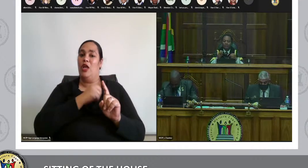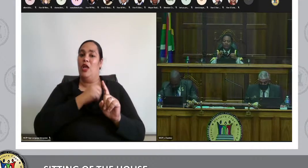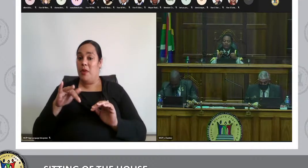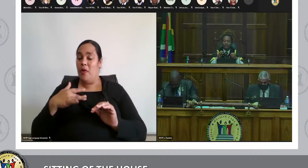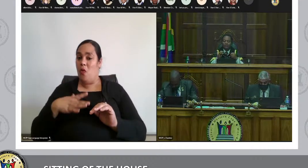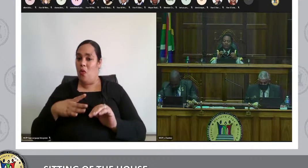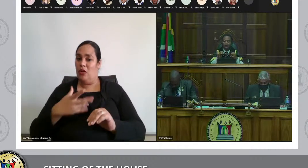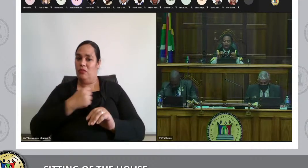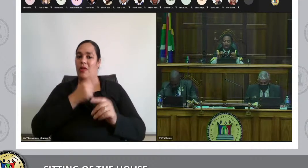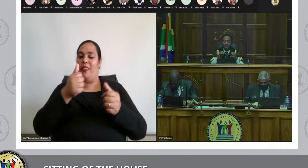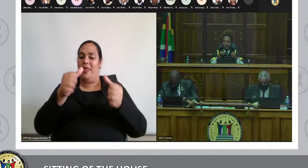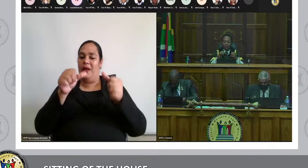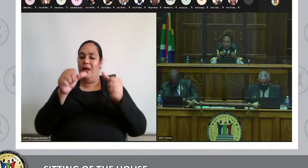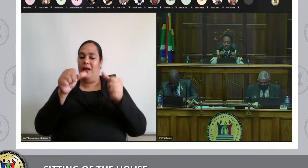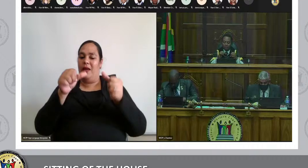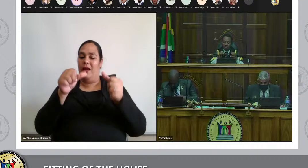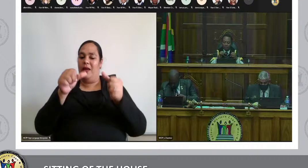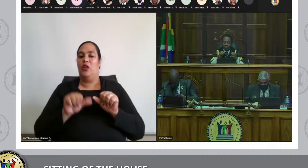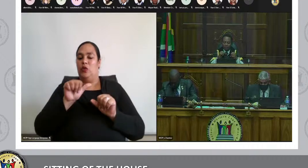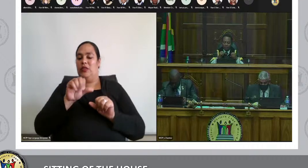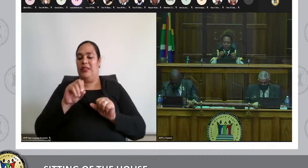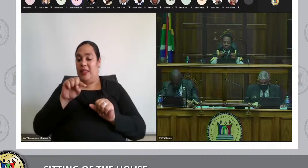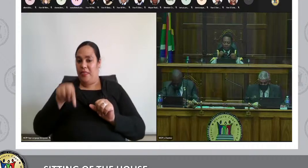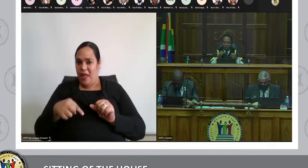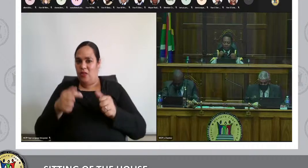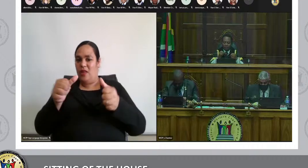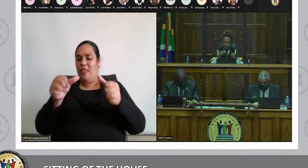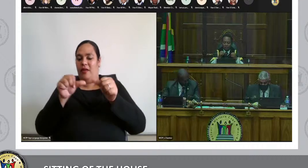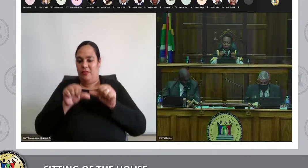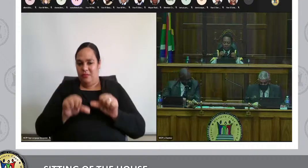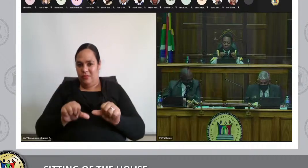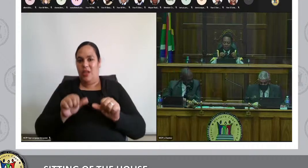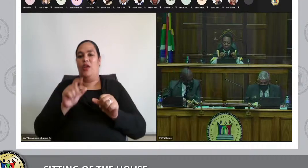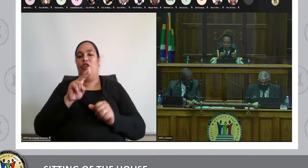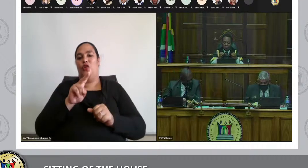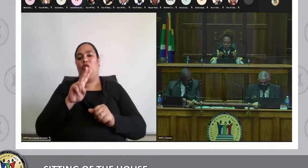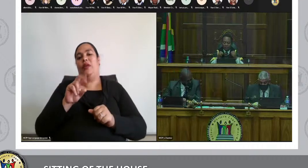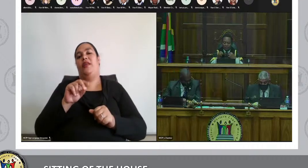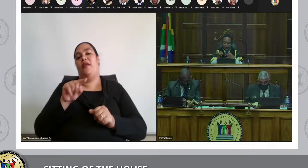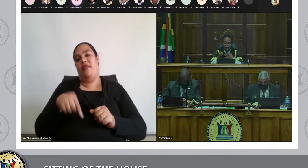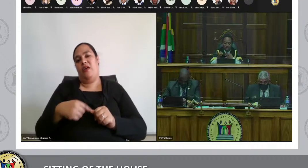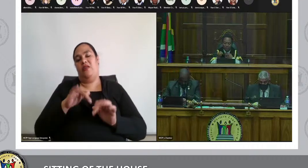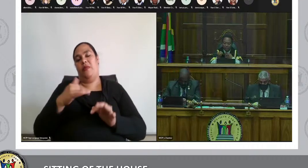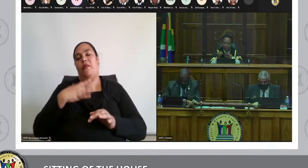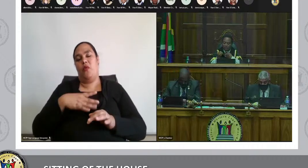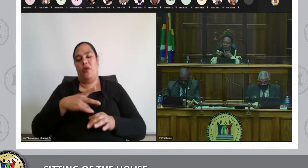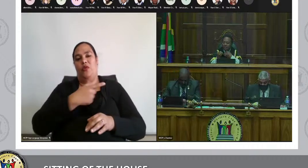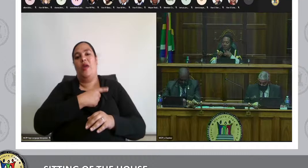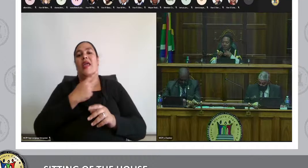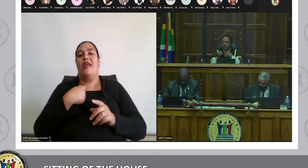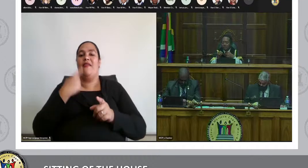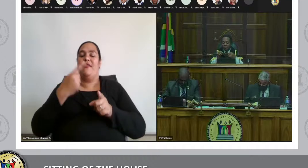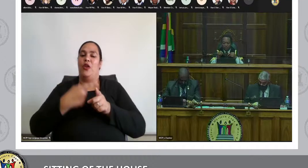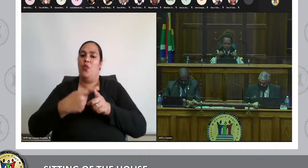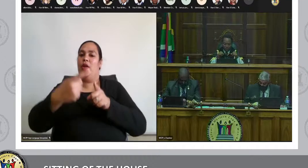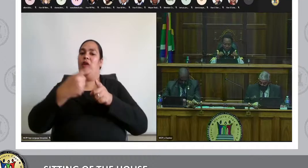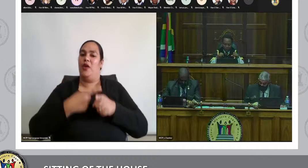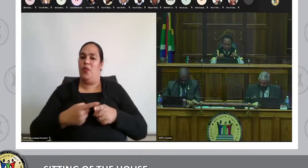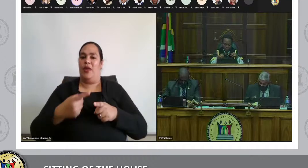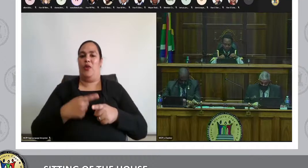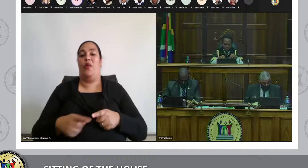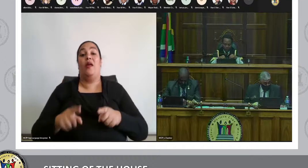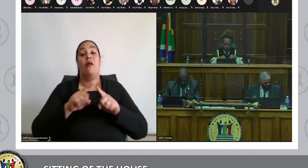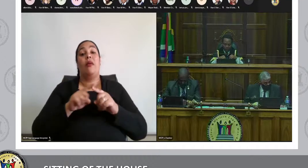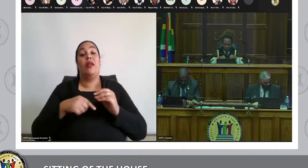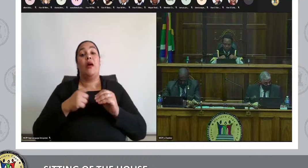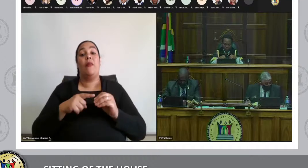then move to to 60,000 and then to 120,000 every week throughout. About